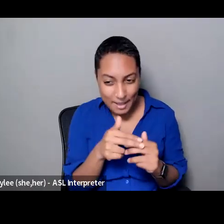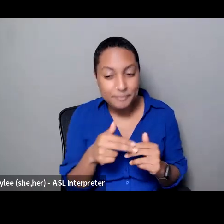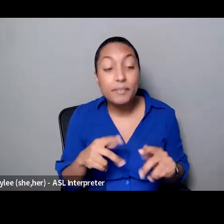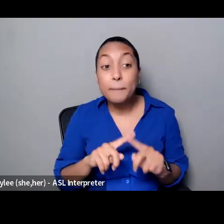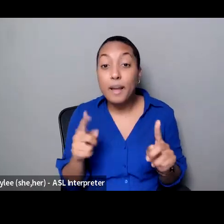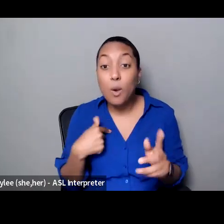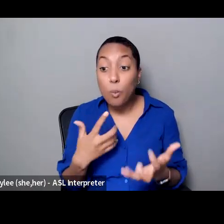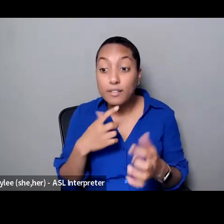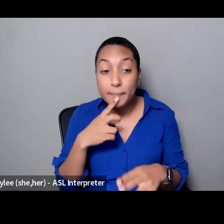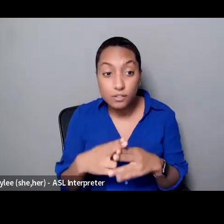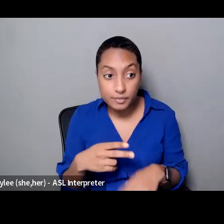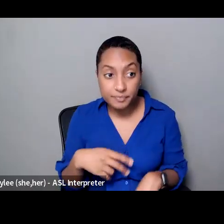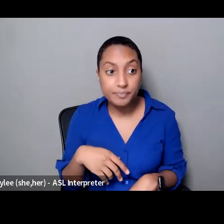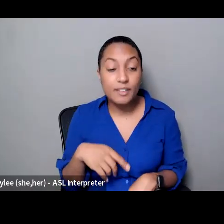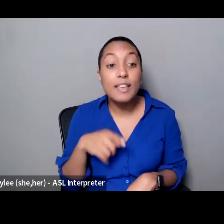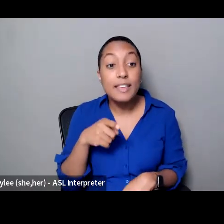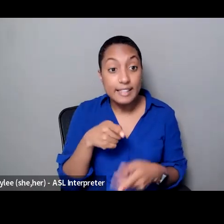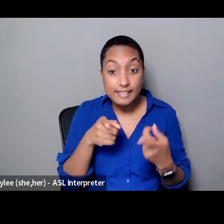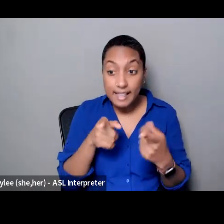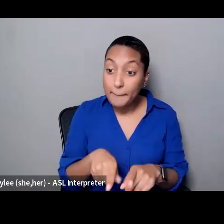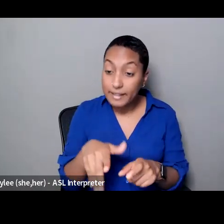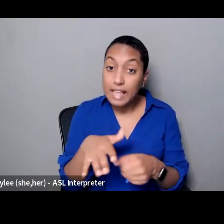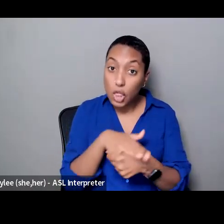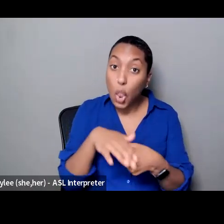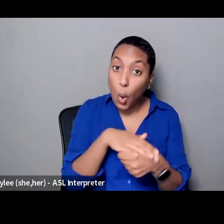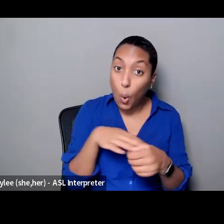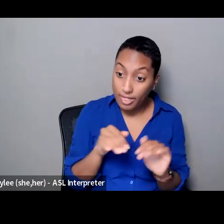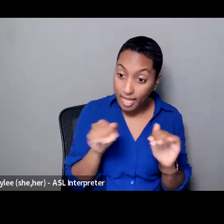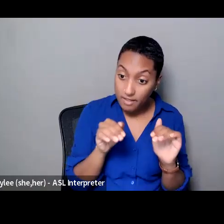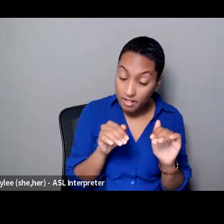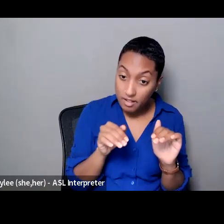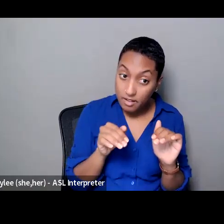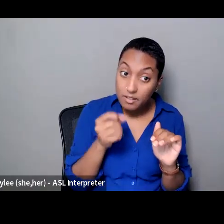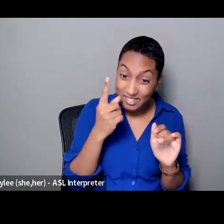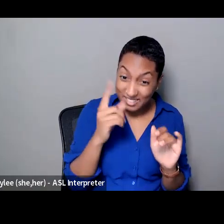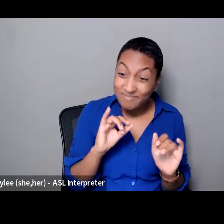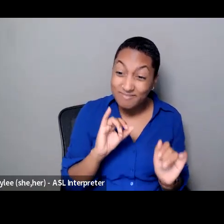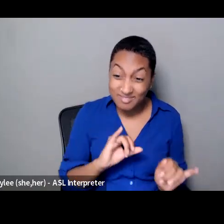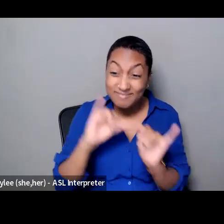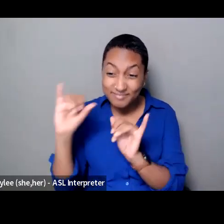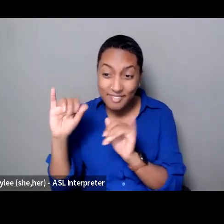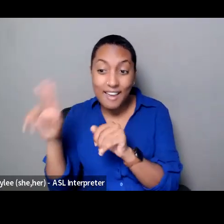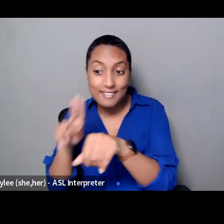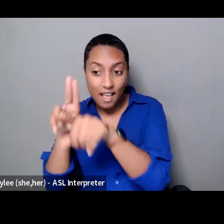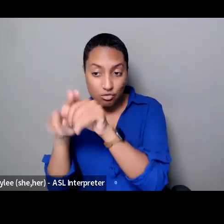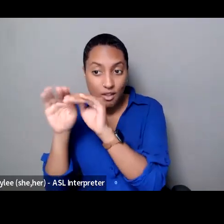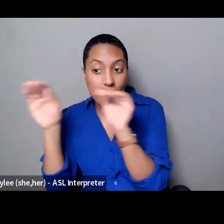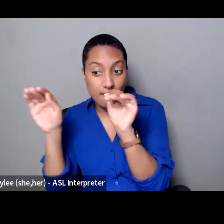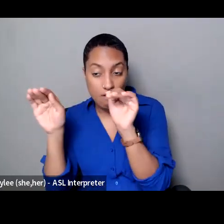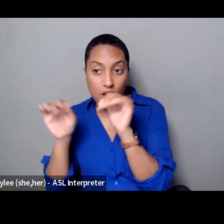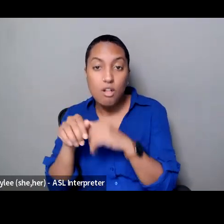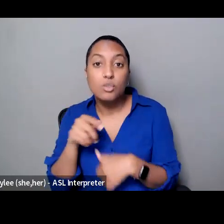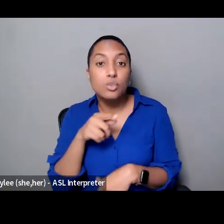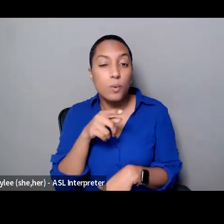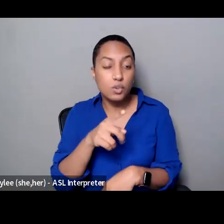happened not just at the local level, but also at the national level. So when you saw the development of